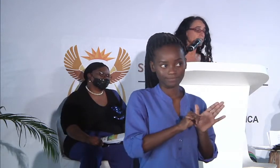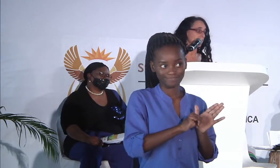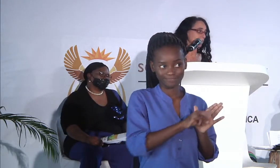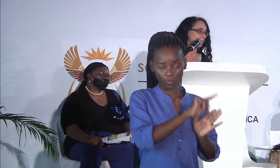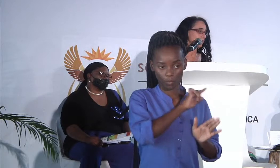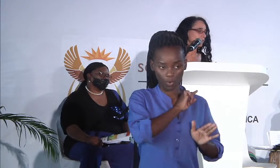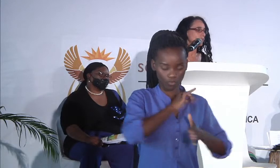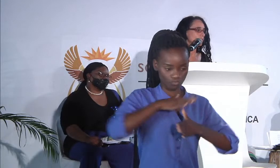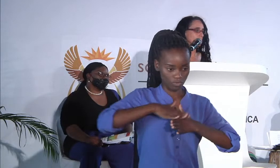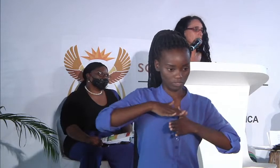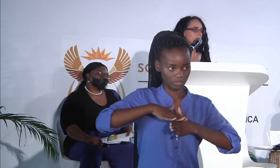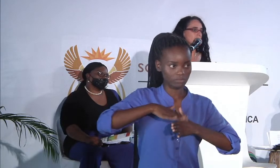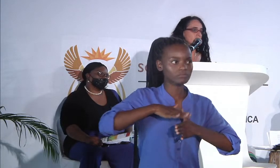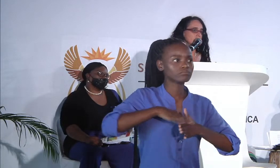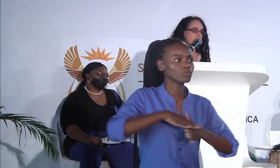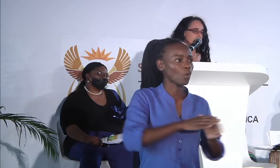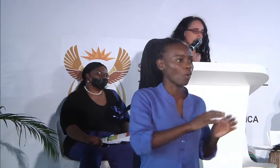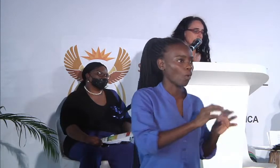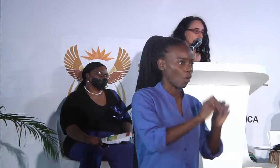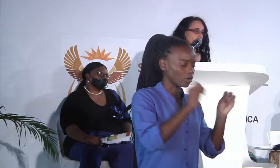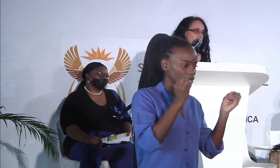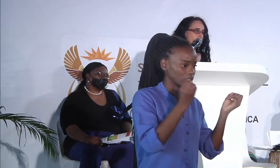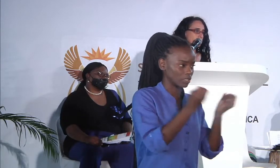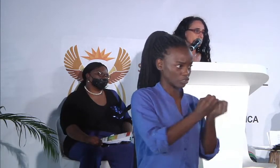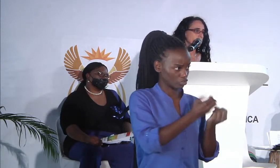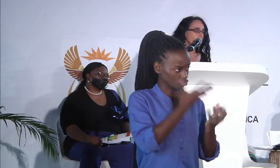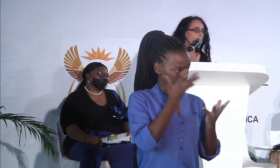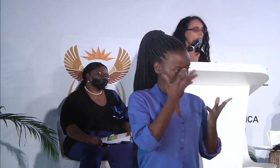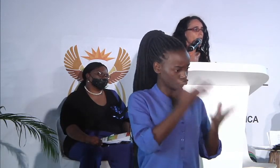honor organizations like SANPUD.